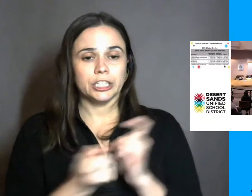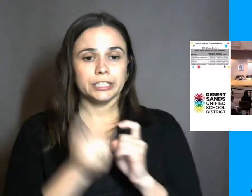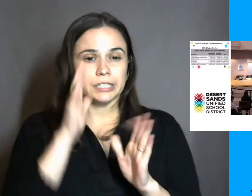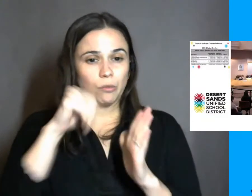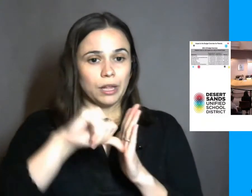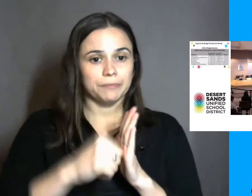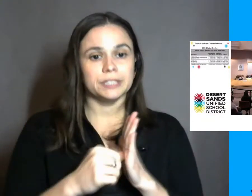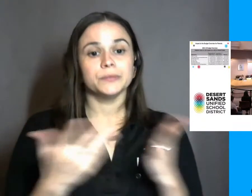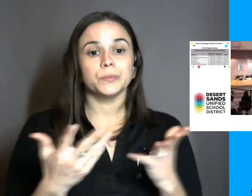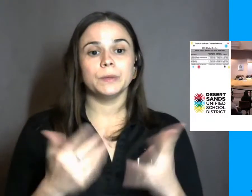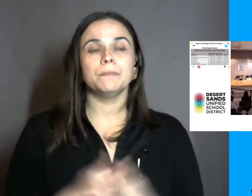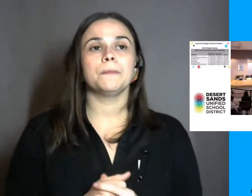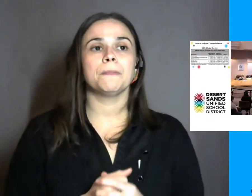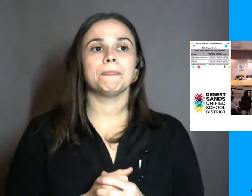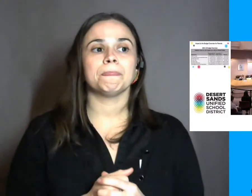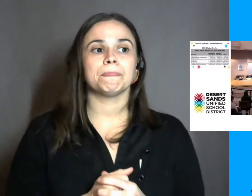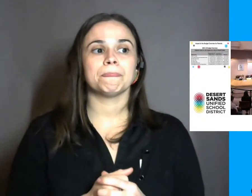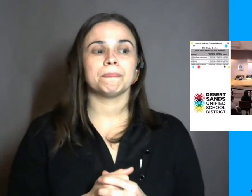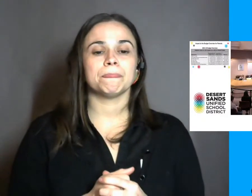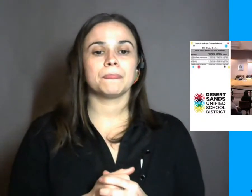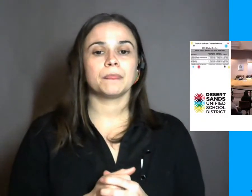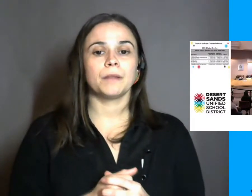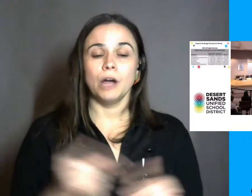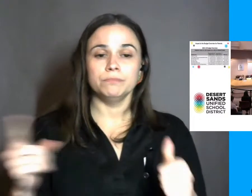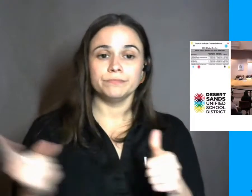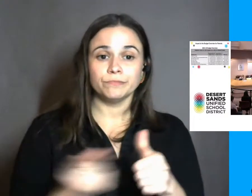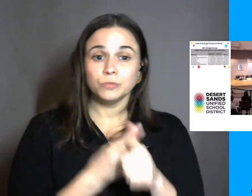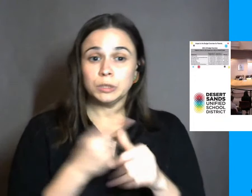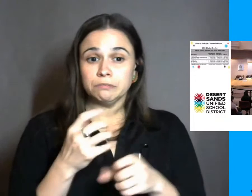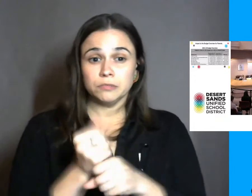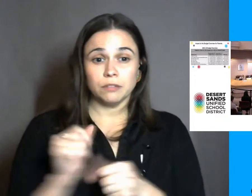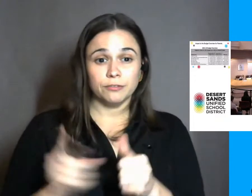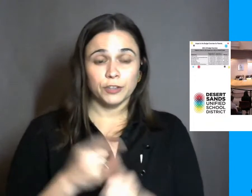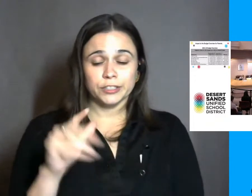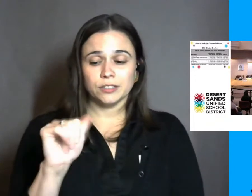LCFF received its first augmentation since